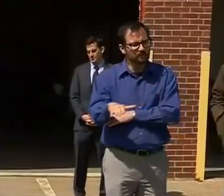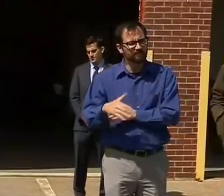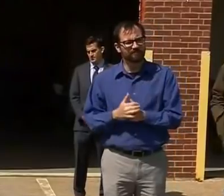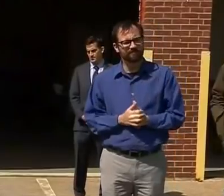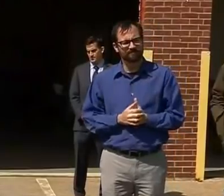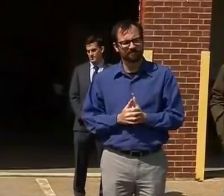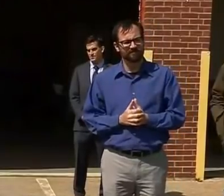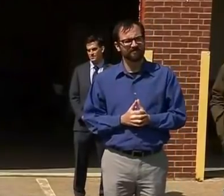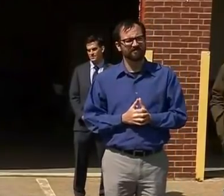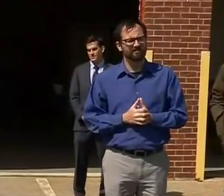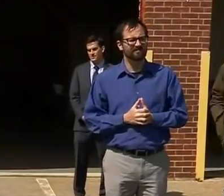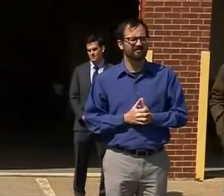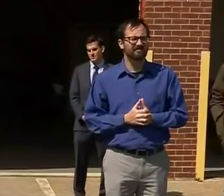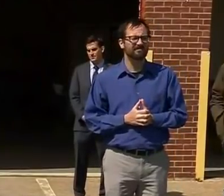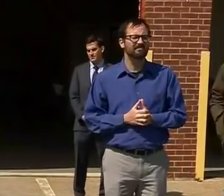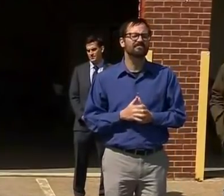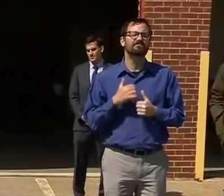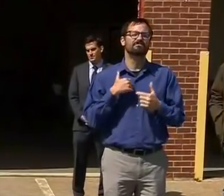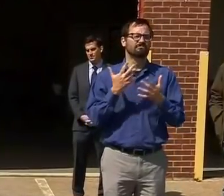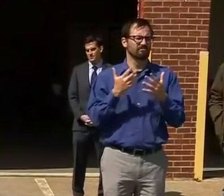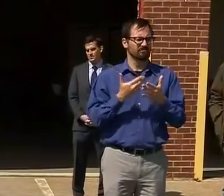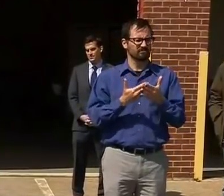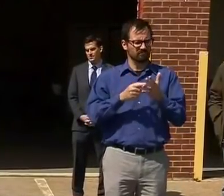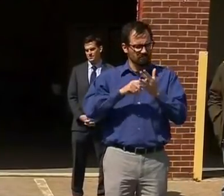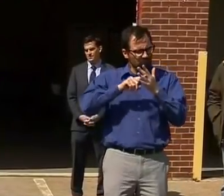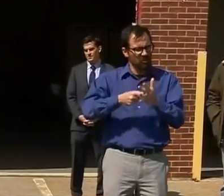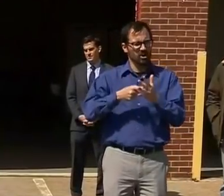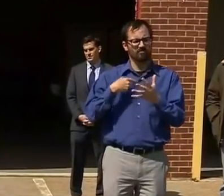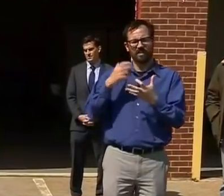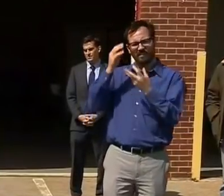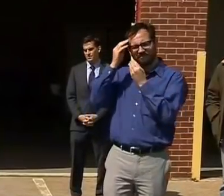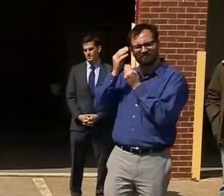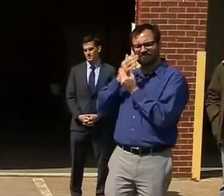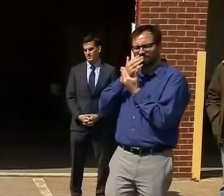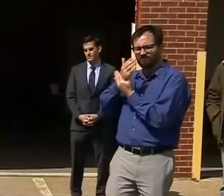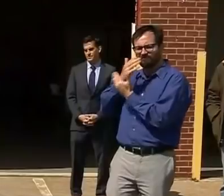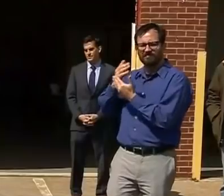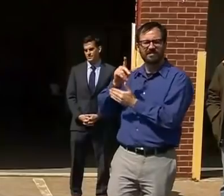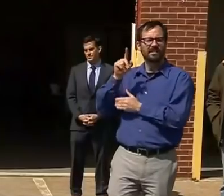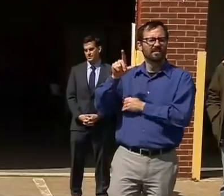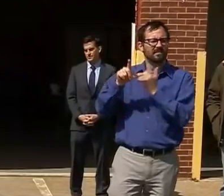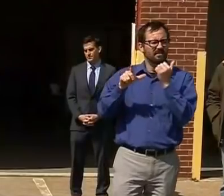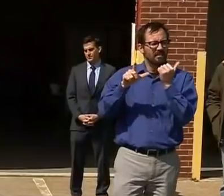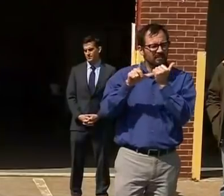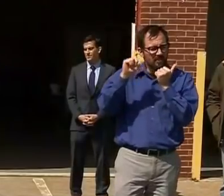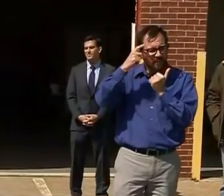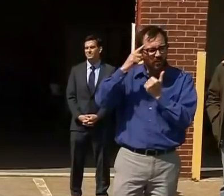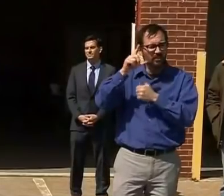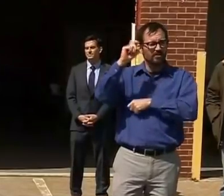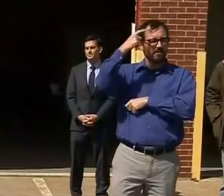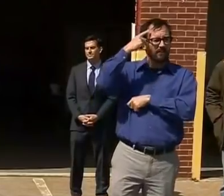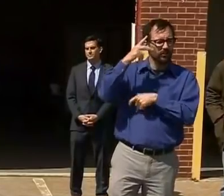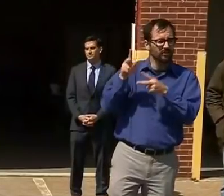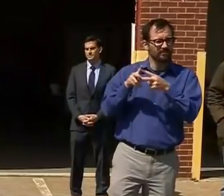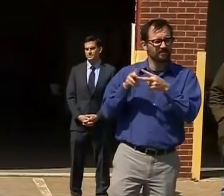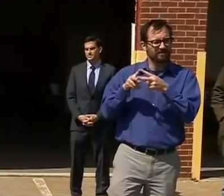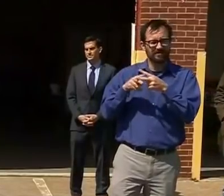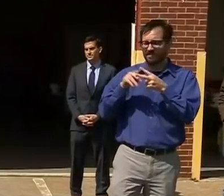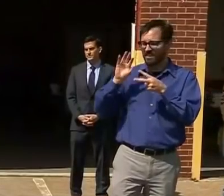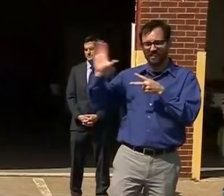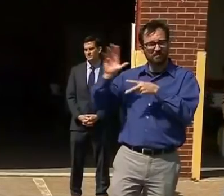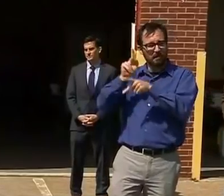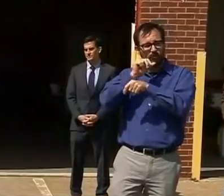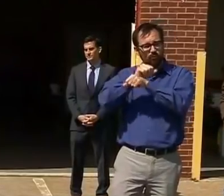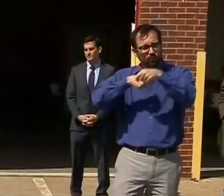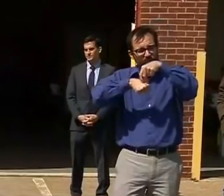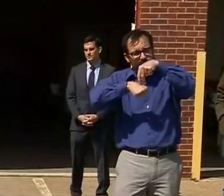I want to start off by thanking Governor Baker, Lieutenant Governor Polito, and his entire administration. You know, I think I speak on behalf of my colleagues